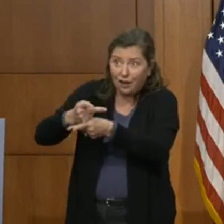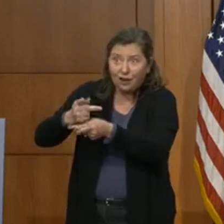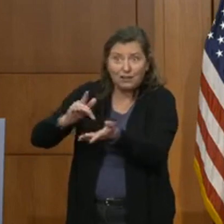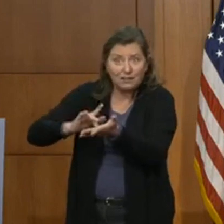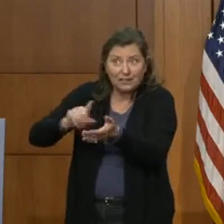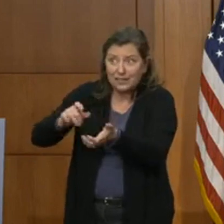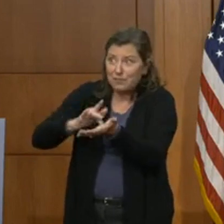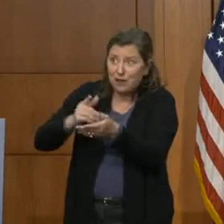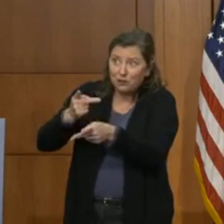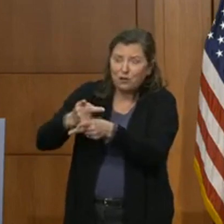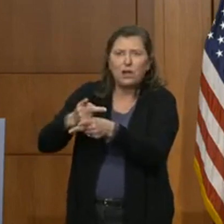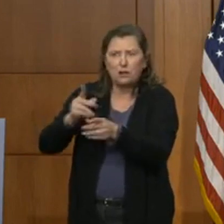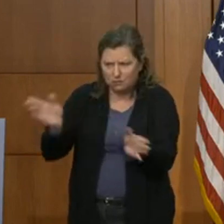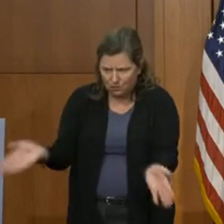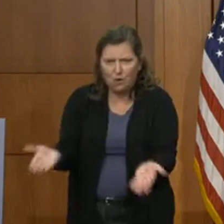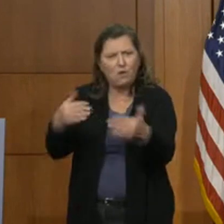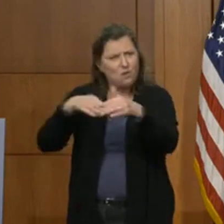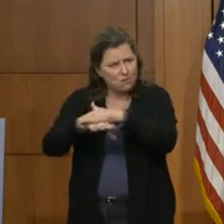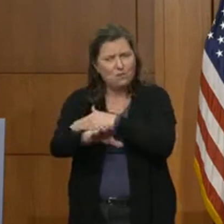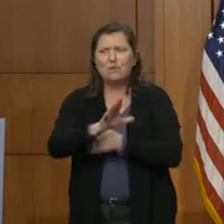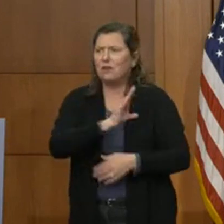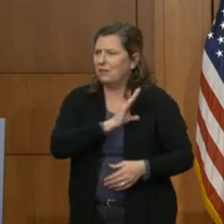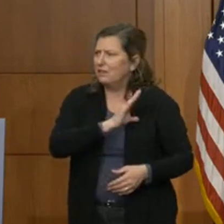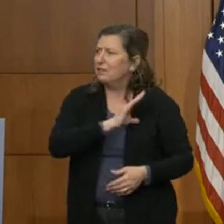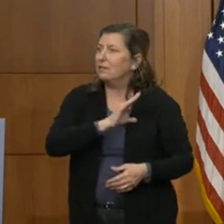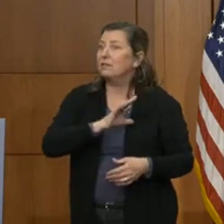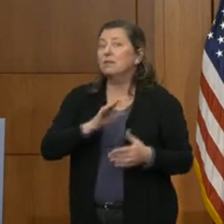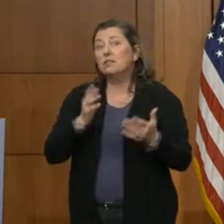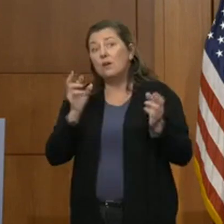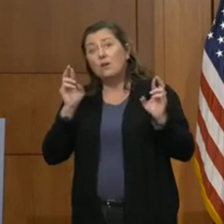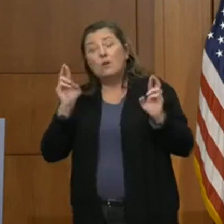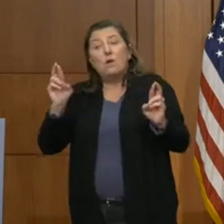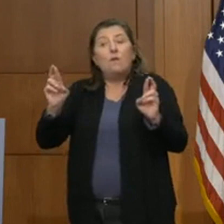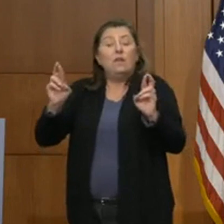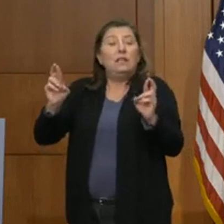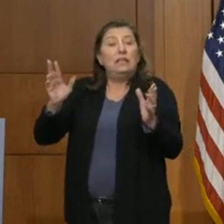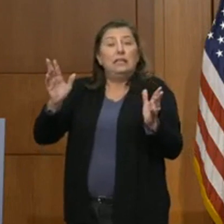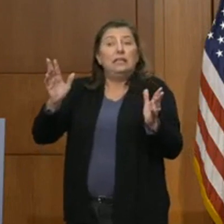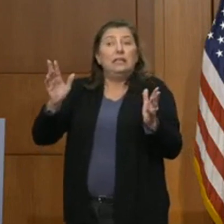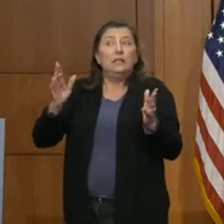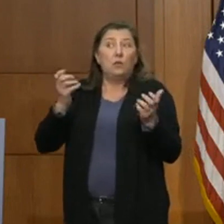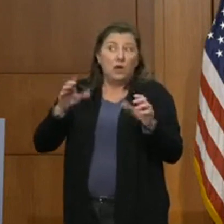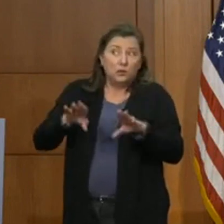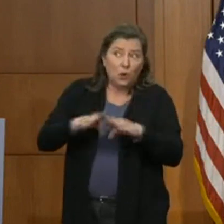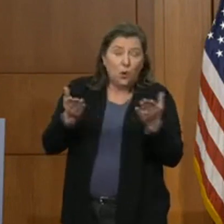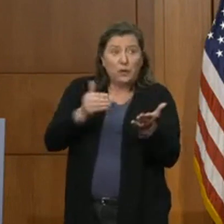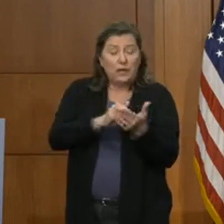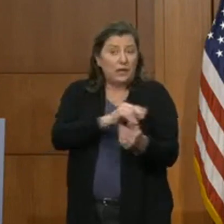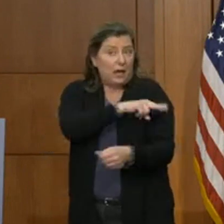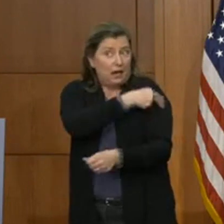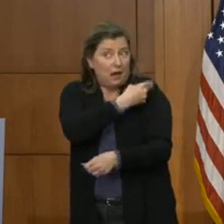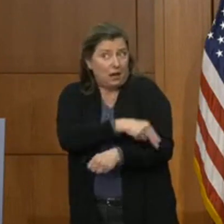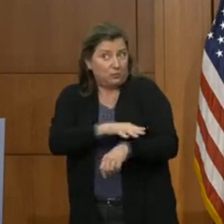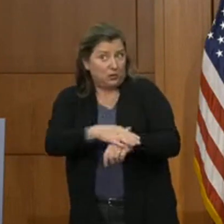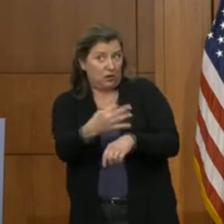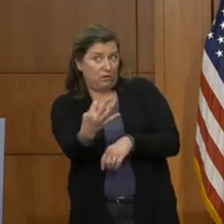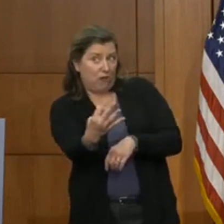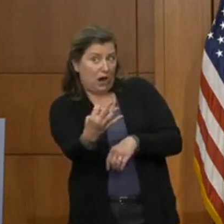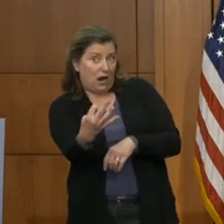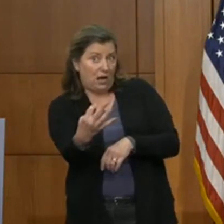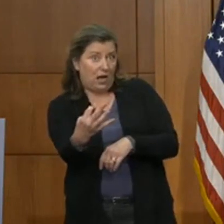that system. So as we look at hopefully reopening our hospitals on